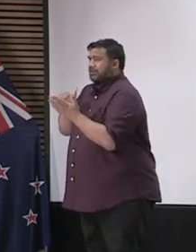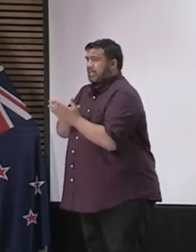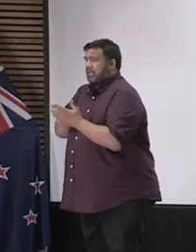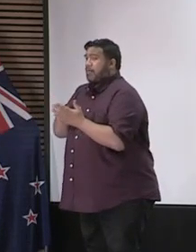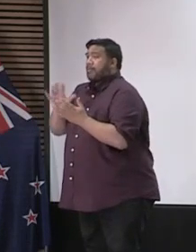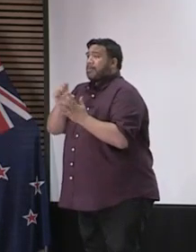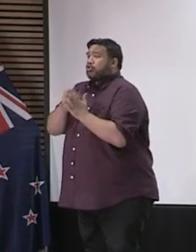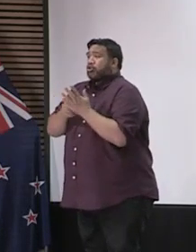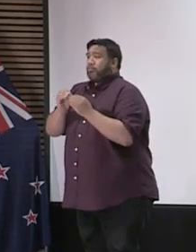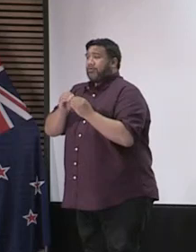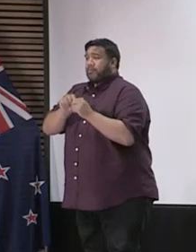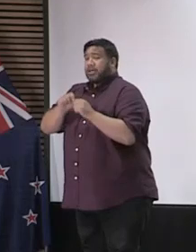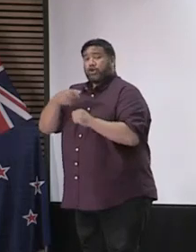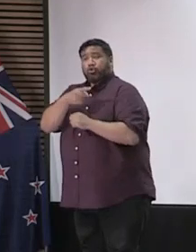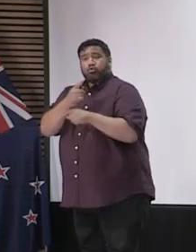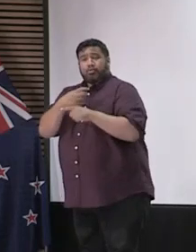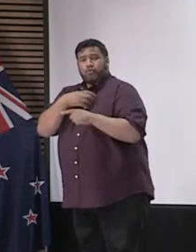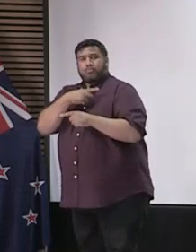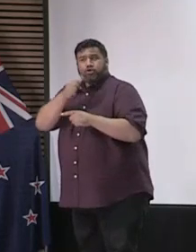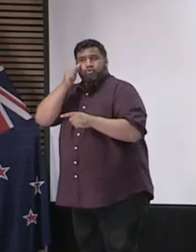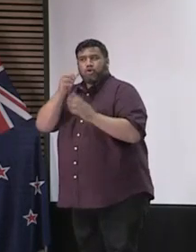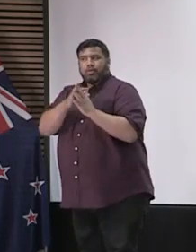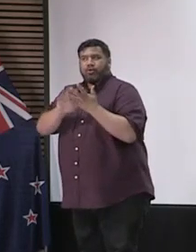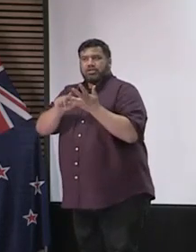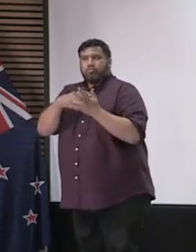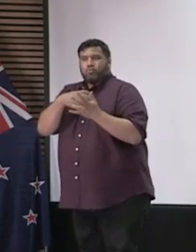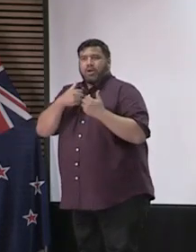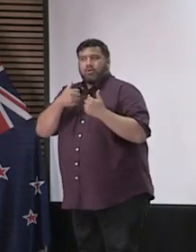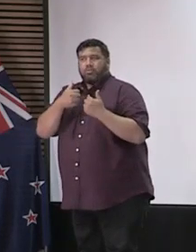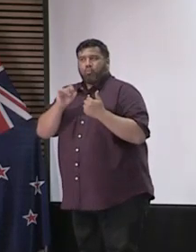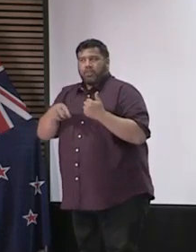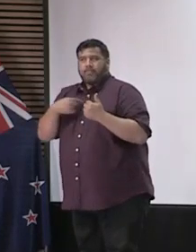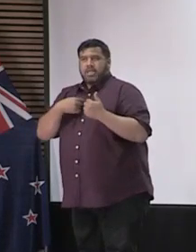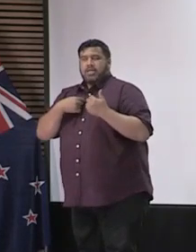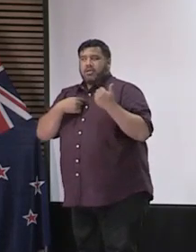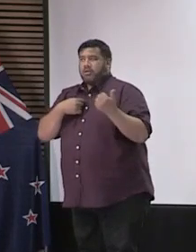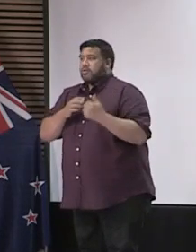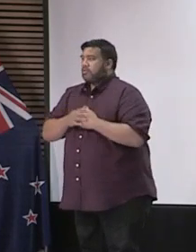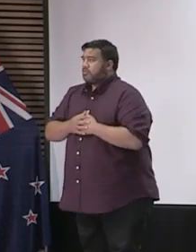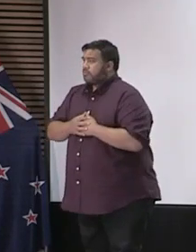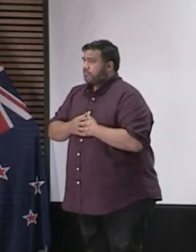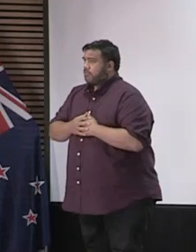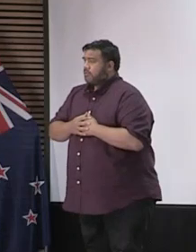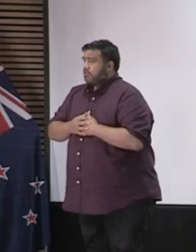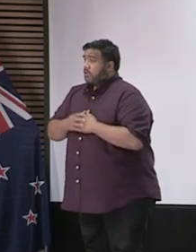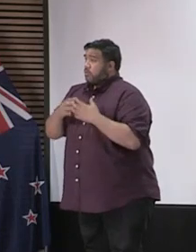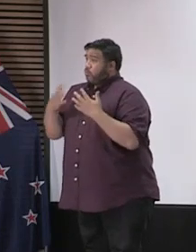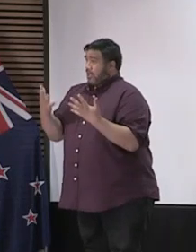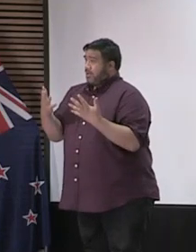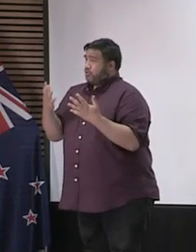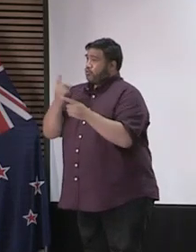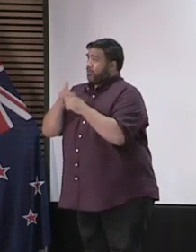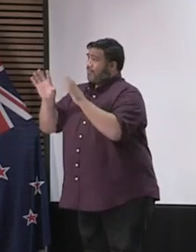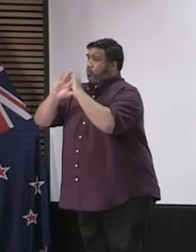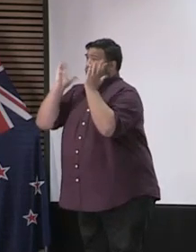to comment as someone who had a close association with the World Health Organization. Just to reiterate the point you made, I think the global response